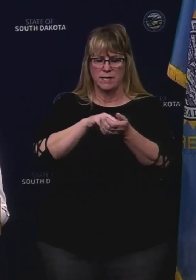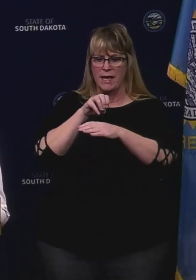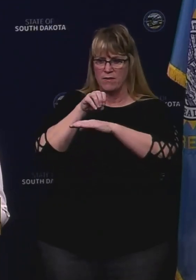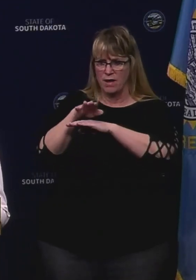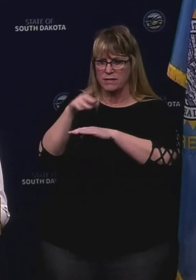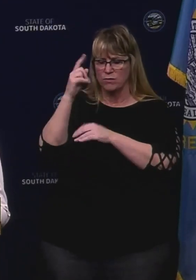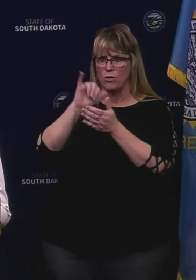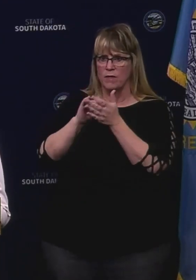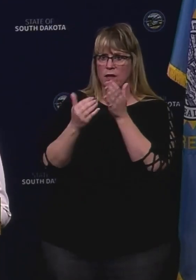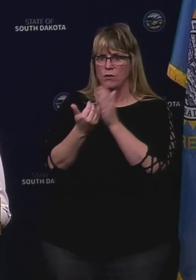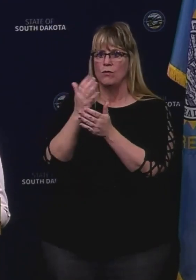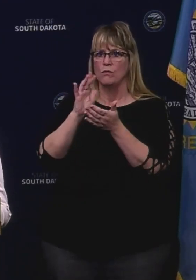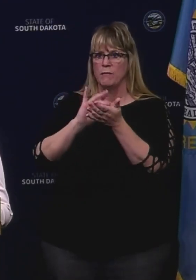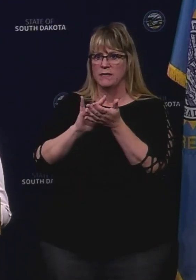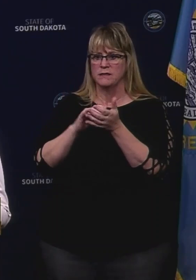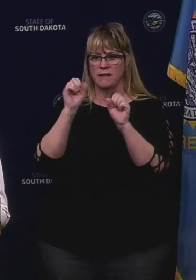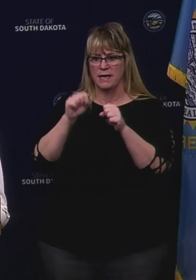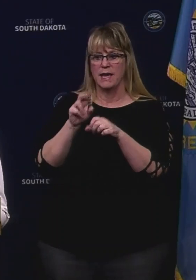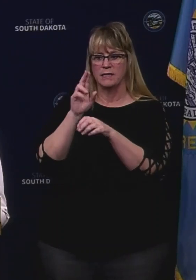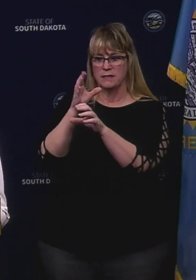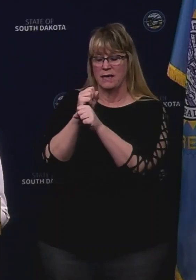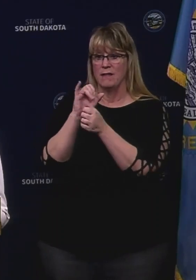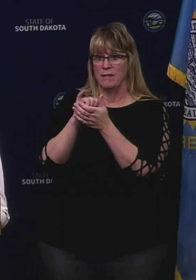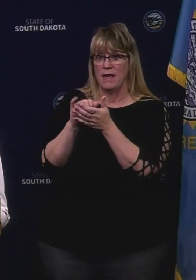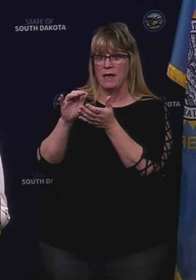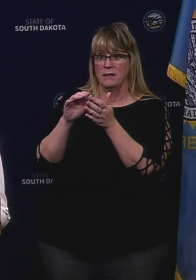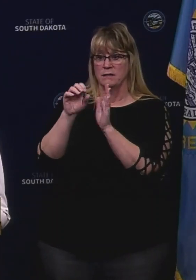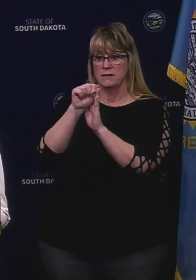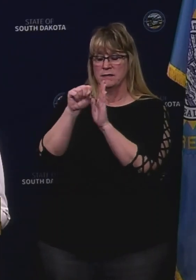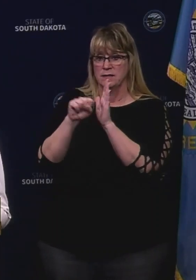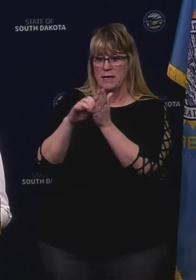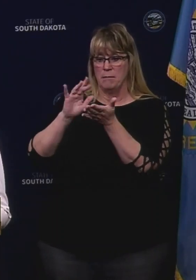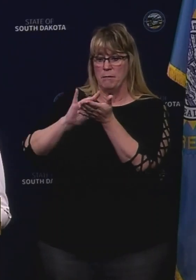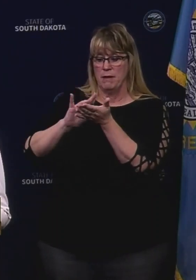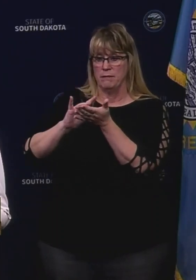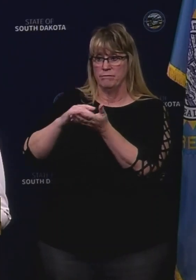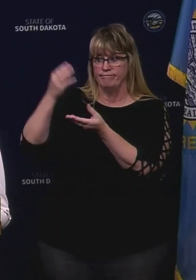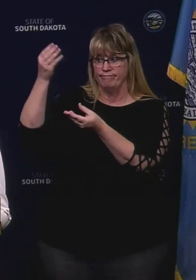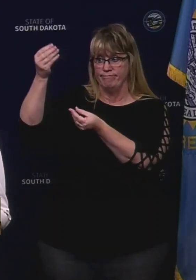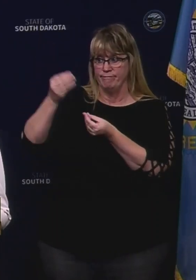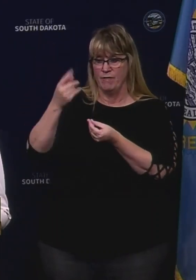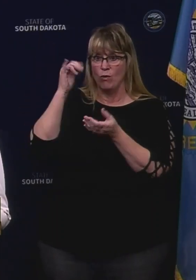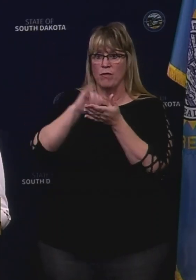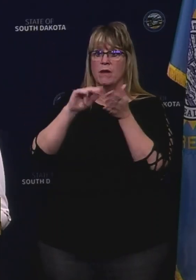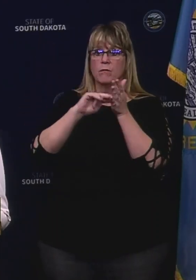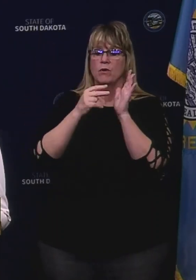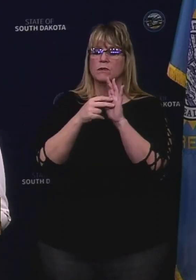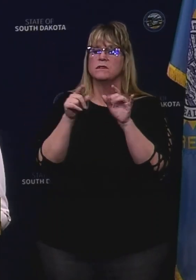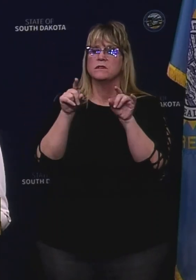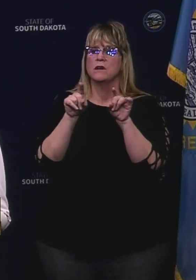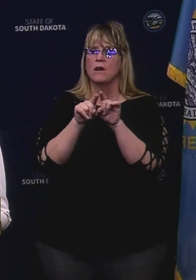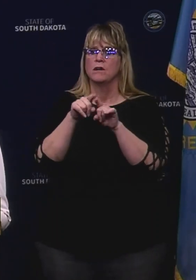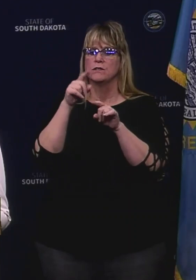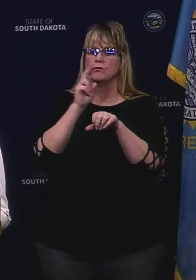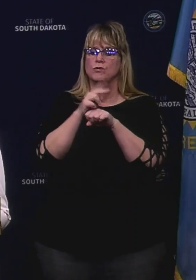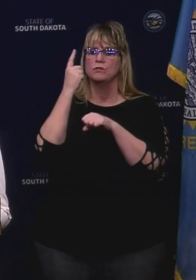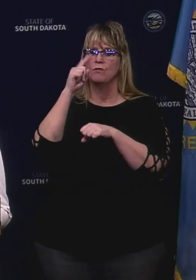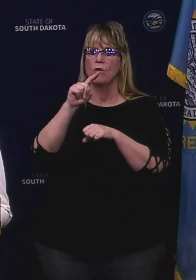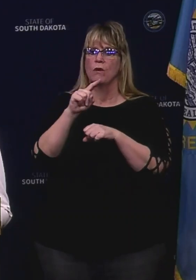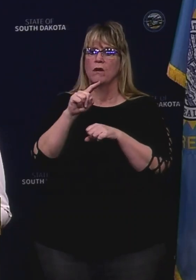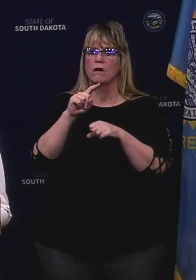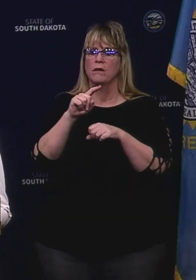use of that. So they'll be able to access that state stockpile for that purpose, and then it will also be used for the clinical